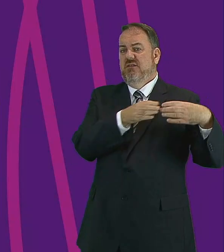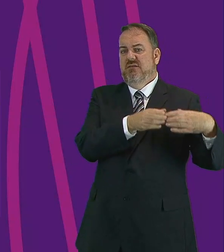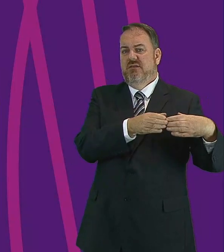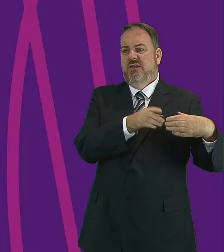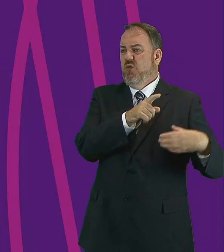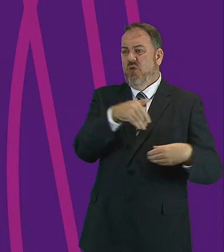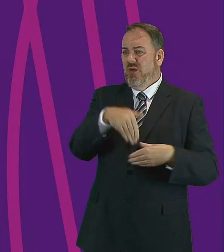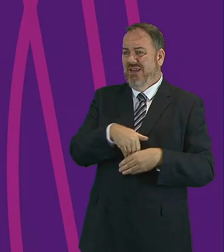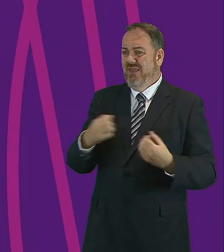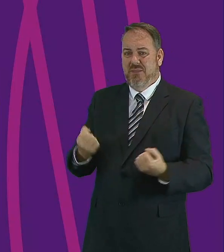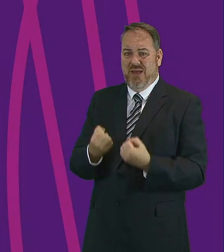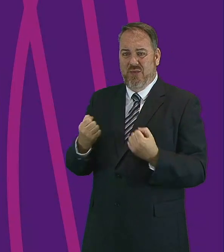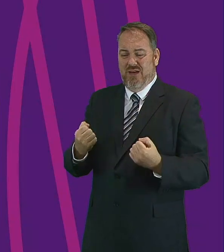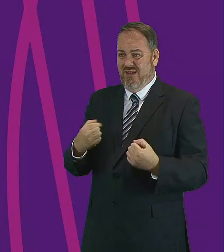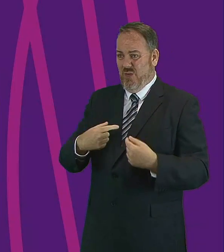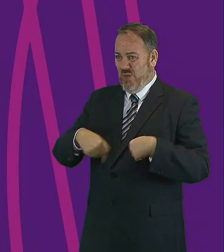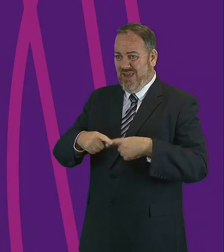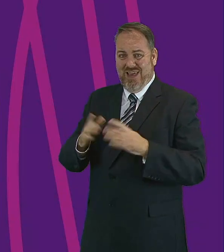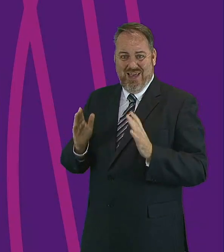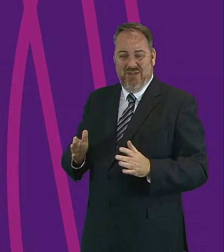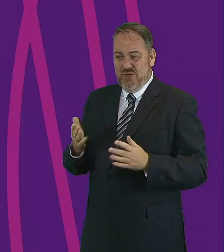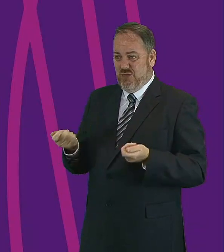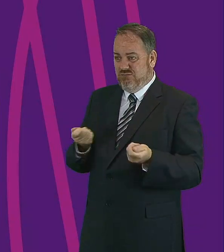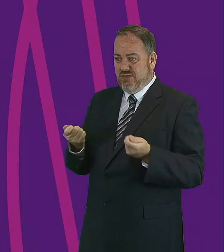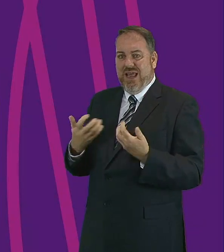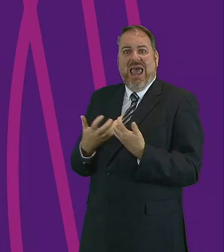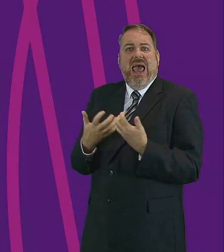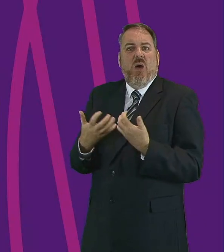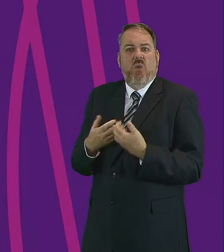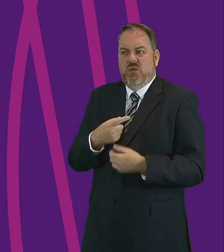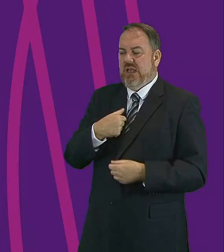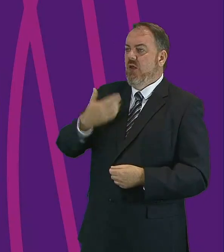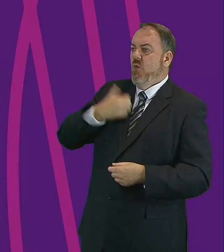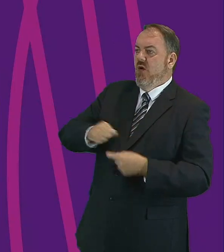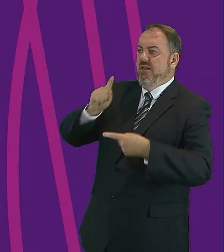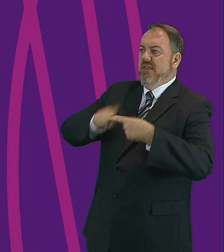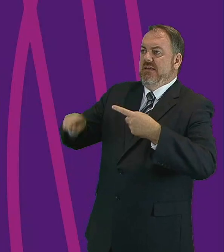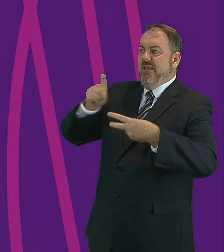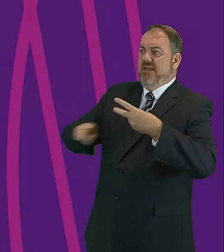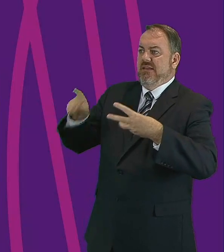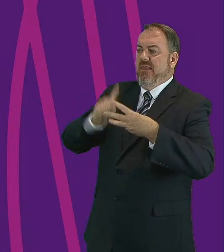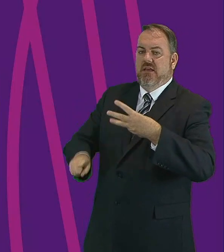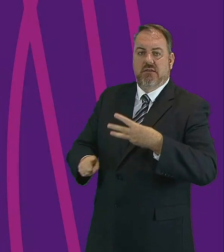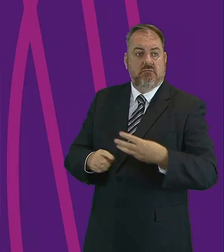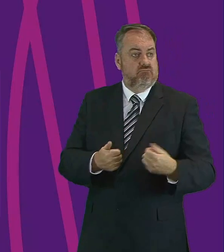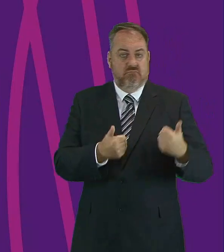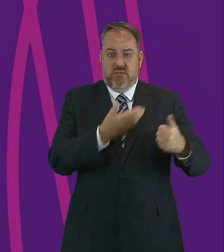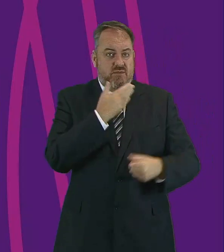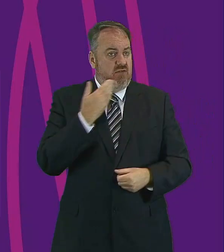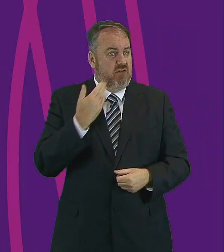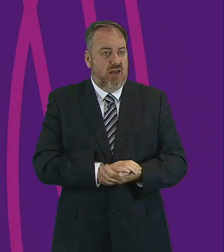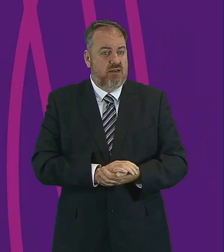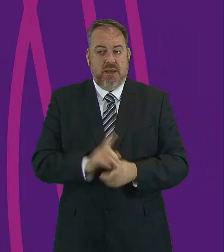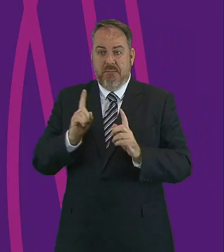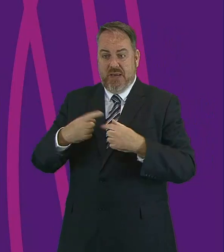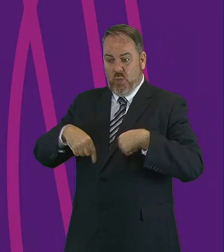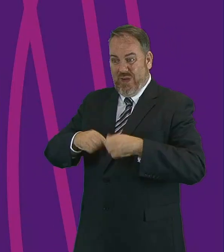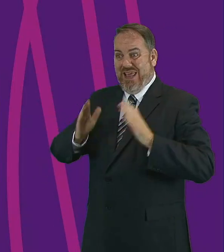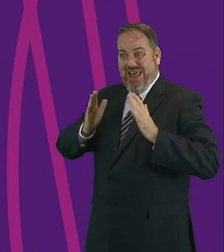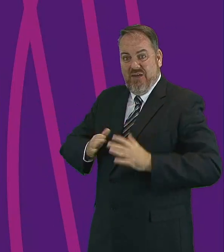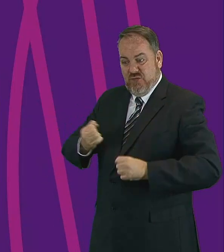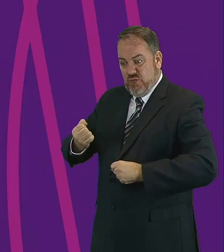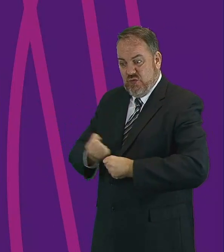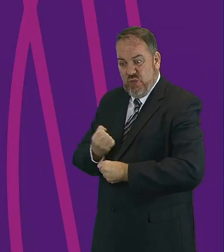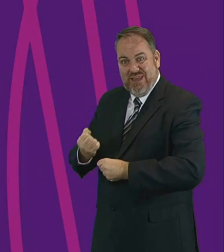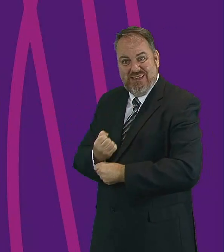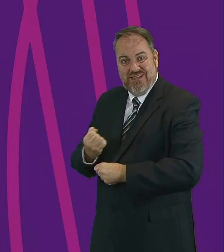in government. You have to work out not just the vision that you are seeking to achieve, but the detail of how you get from